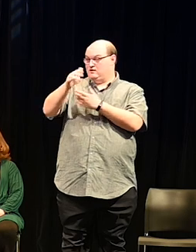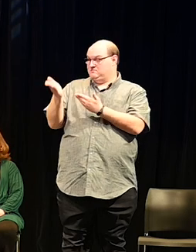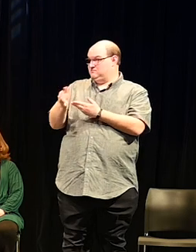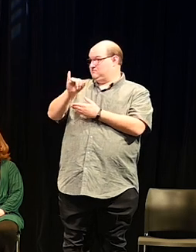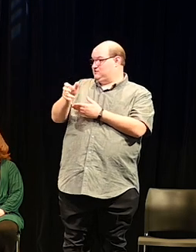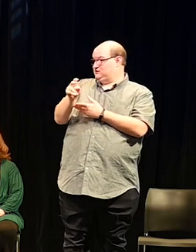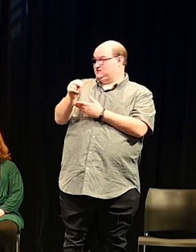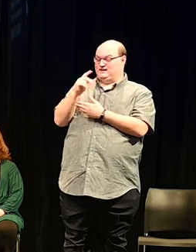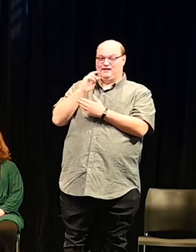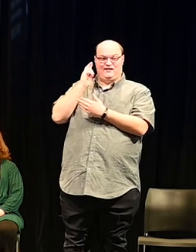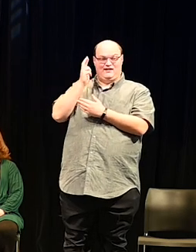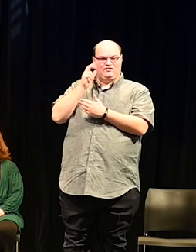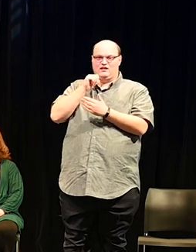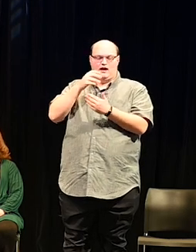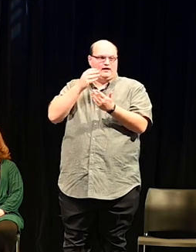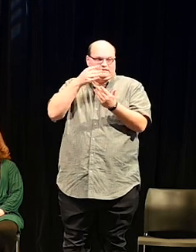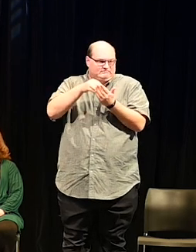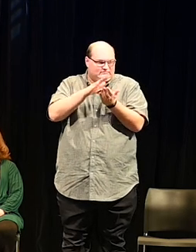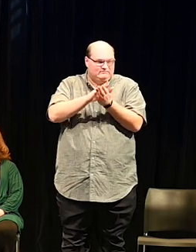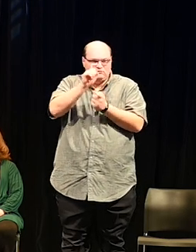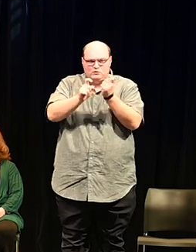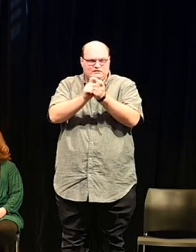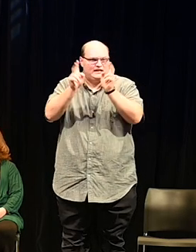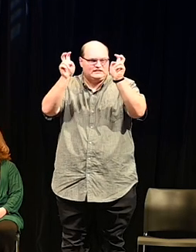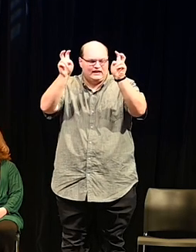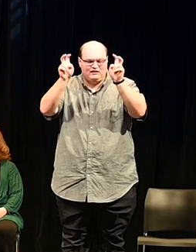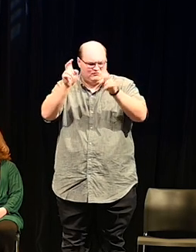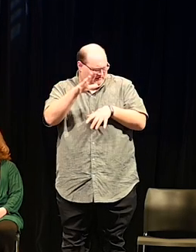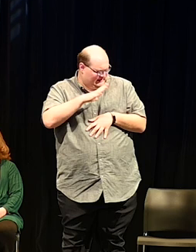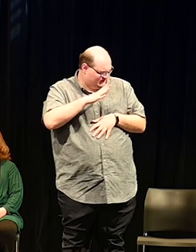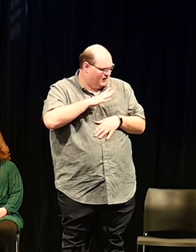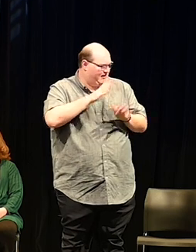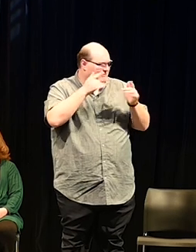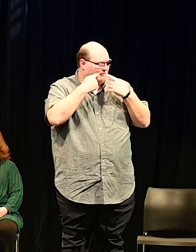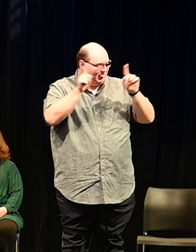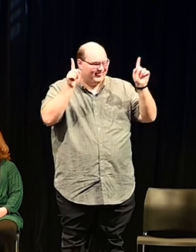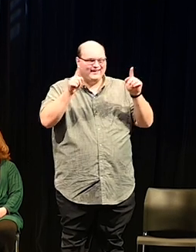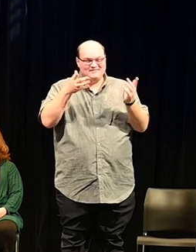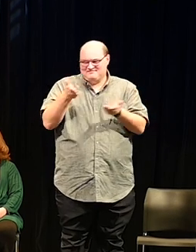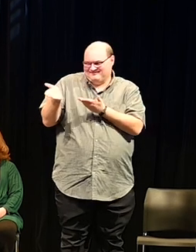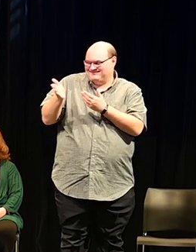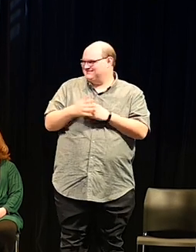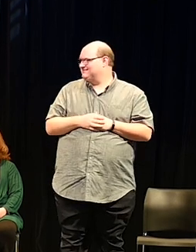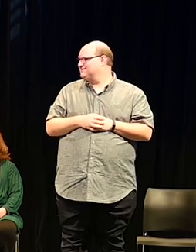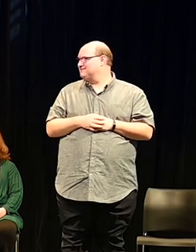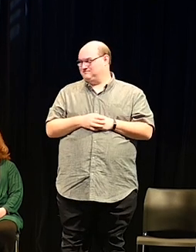I realized that I didn't write down your exact title properly, but I'm gonna let you do that. Thank you.